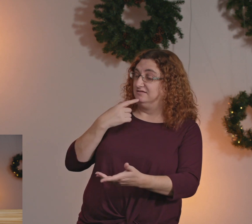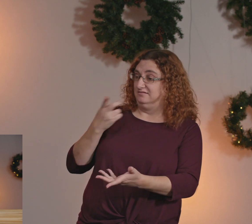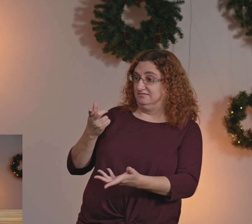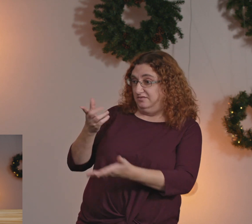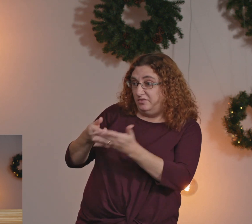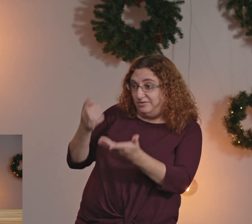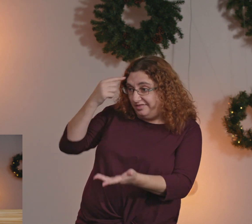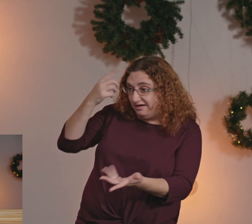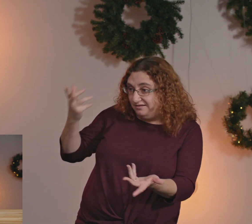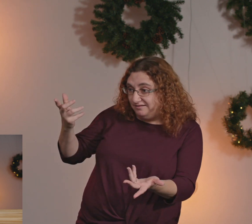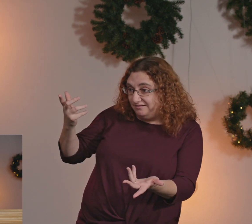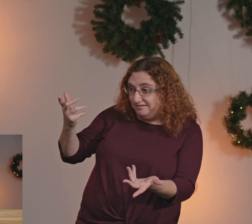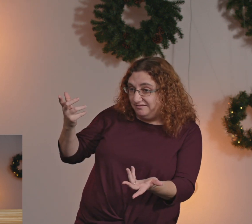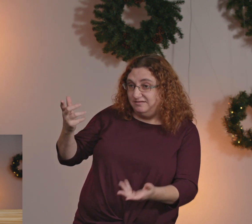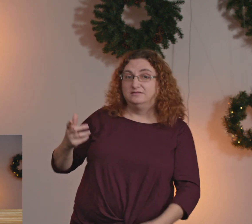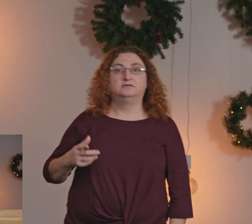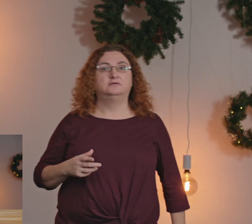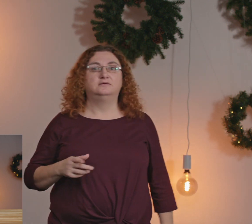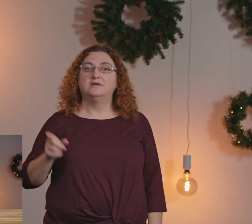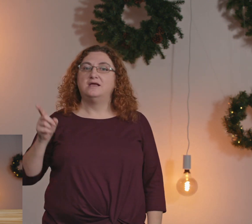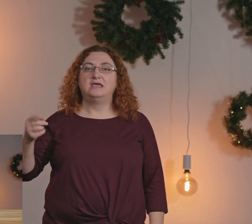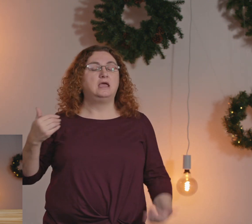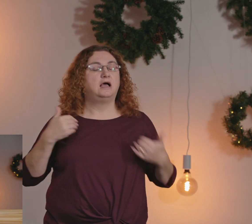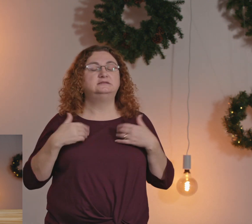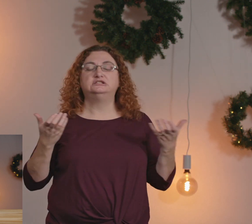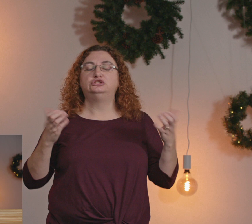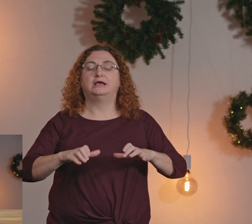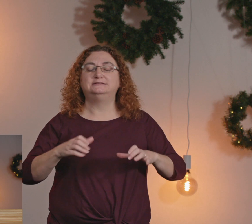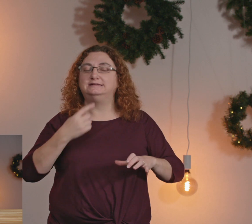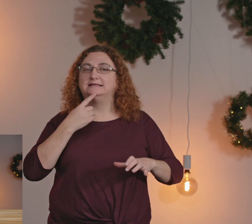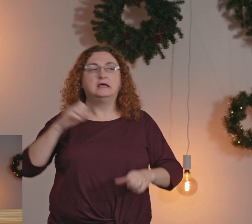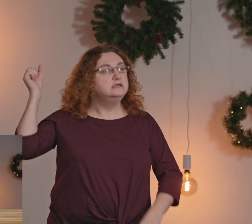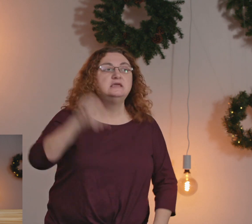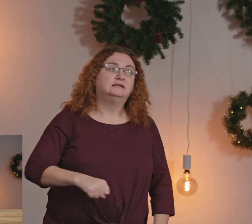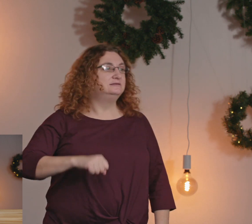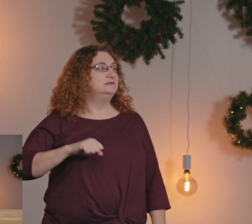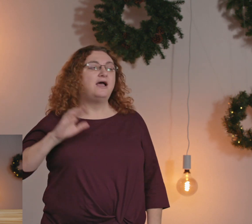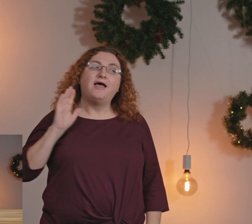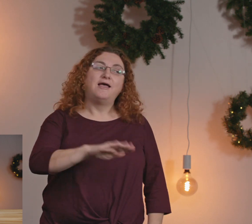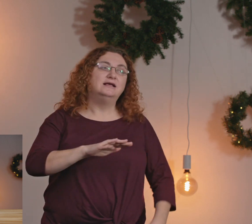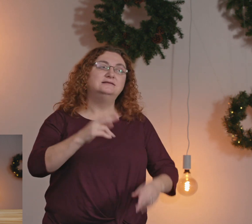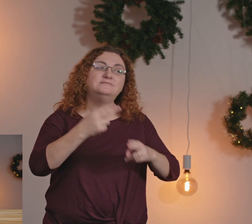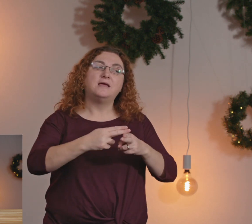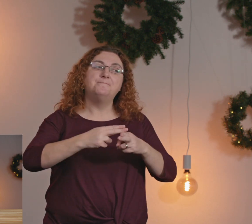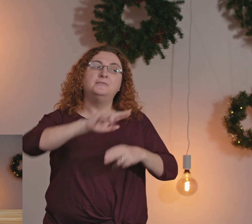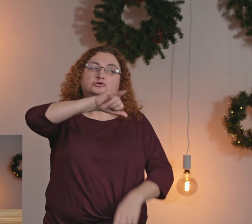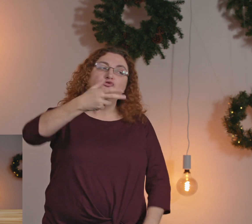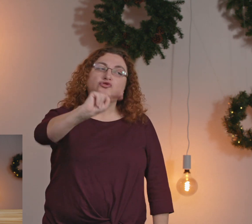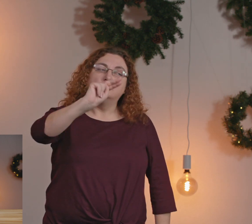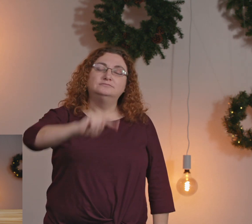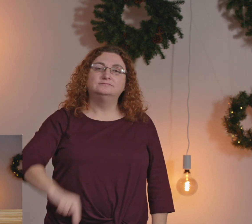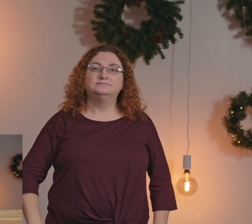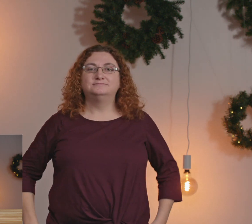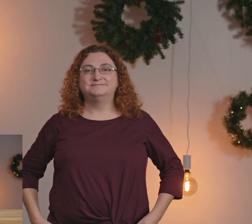fulfilled, he jumps at the chance. In fact, in the Greek of this passage, the word